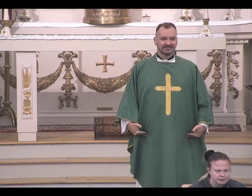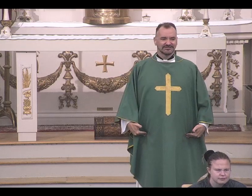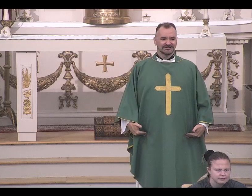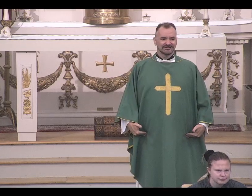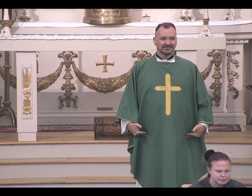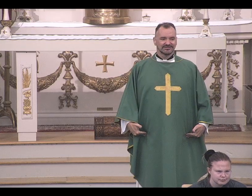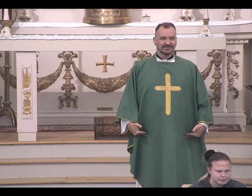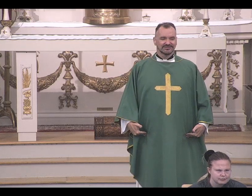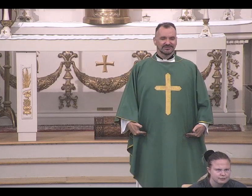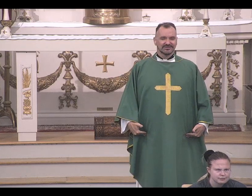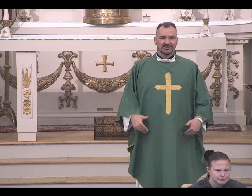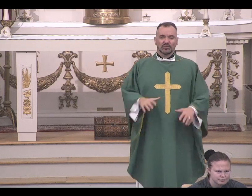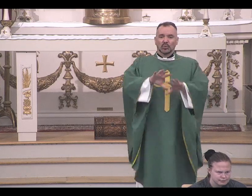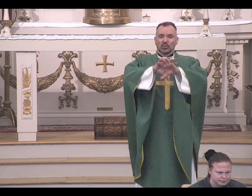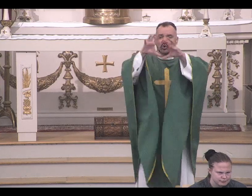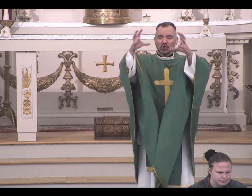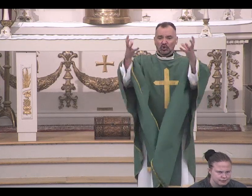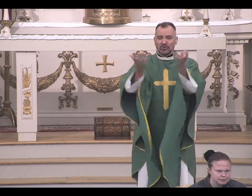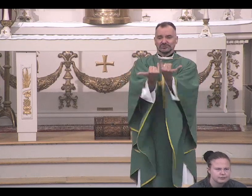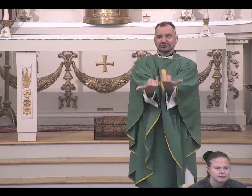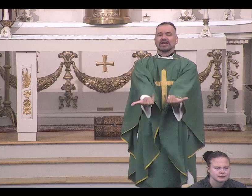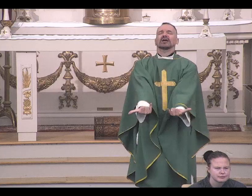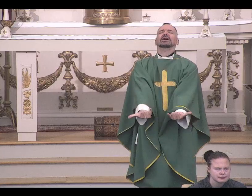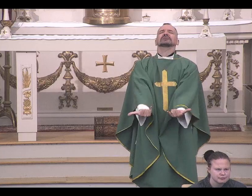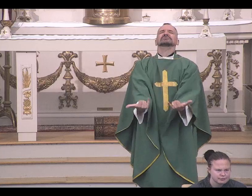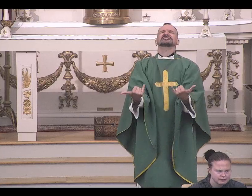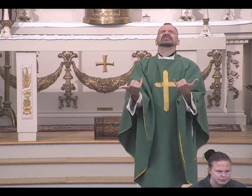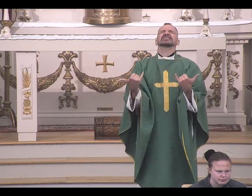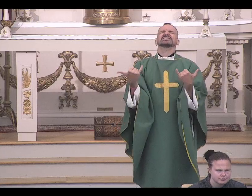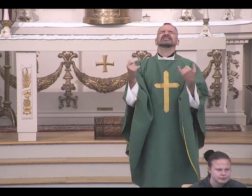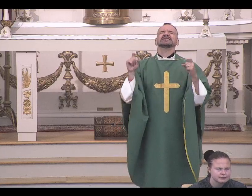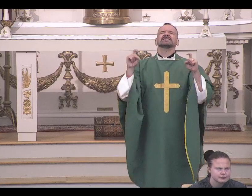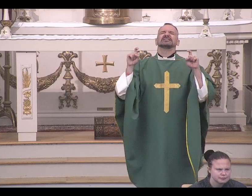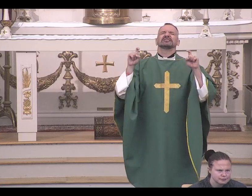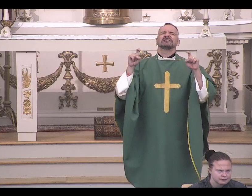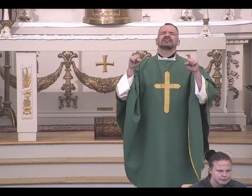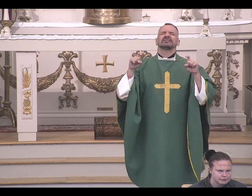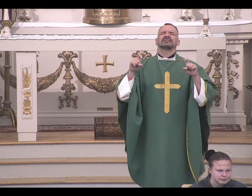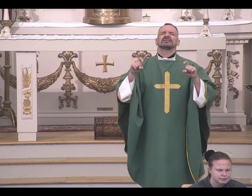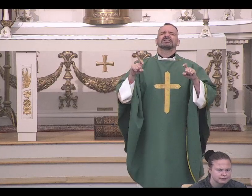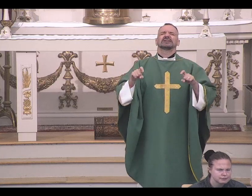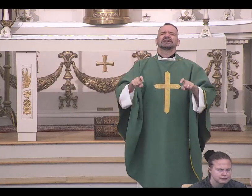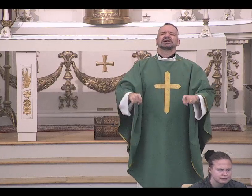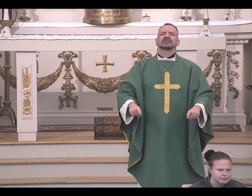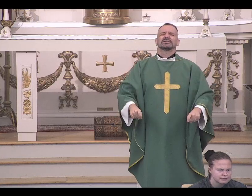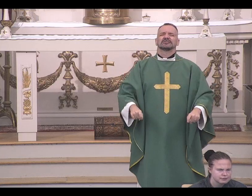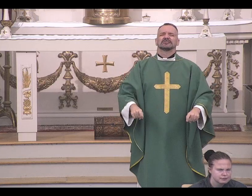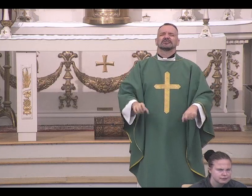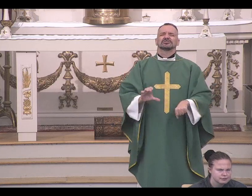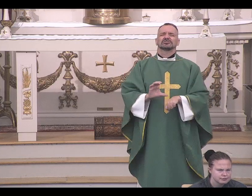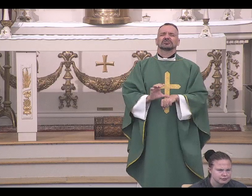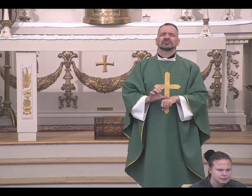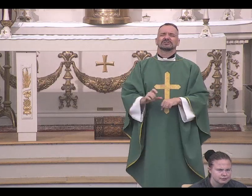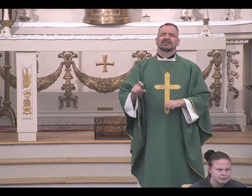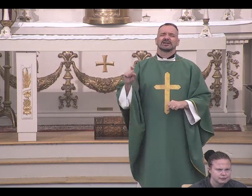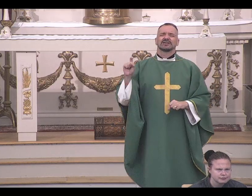a family known as the body of Christ. The world is in